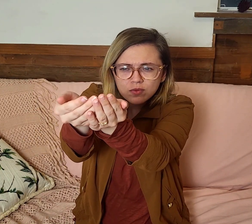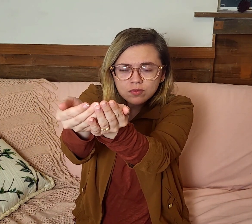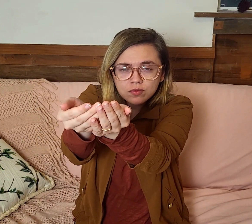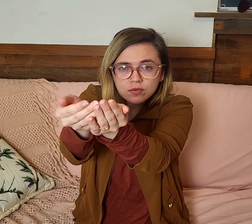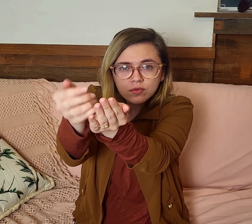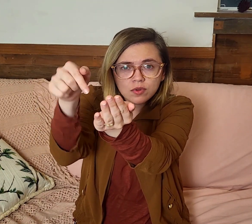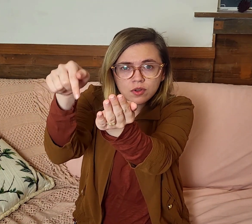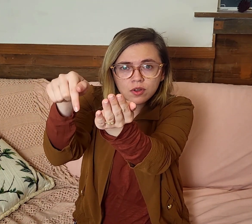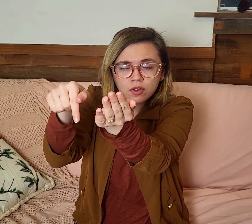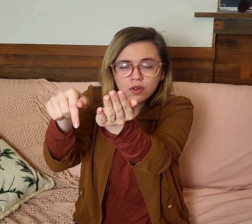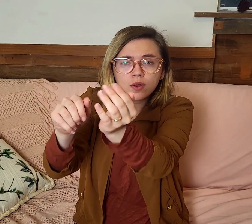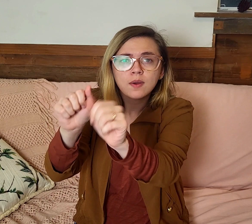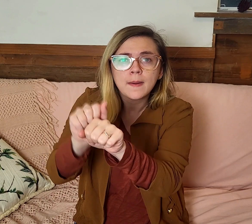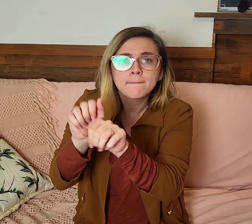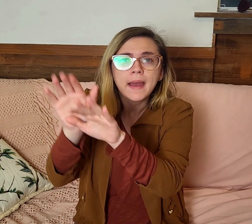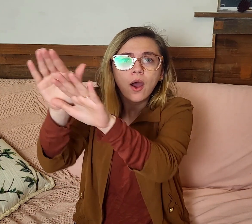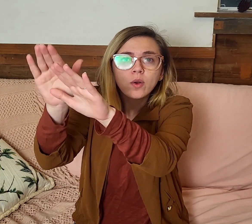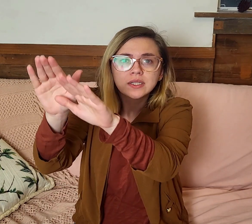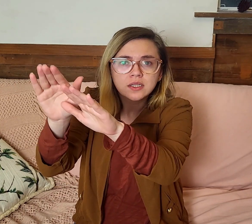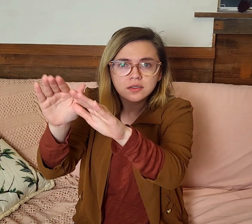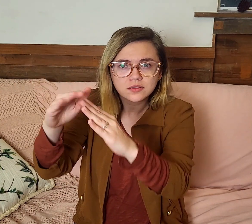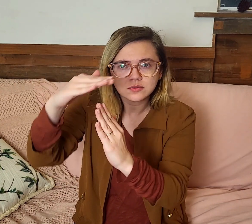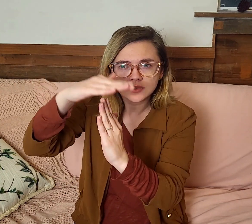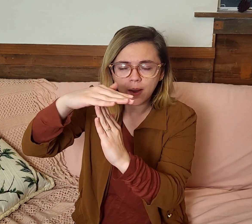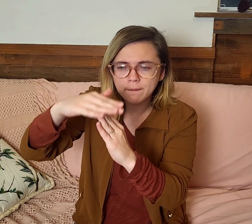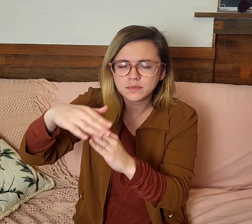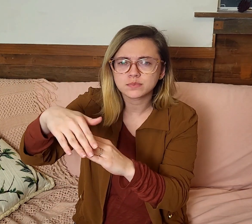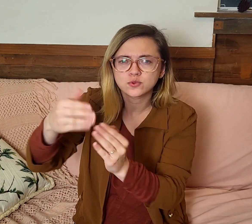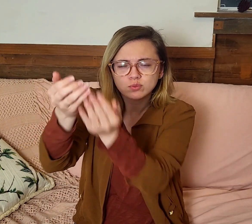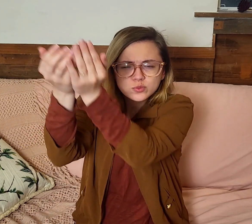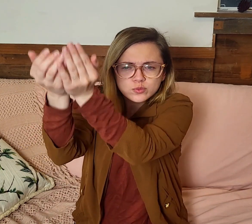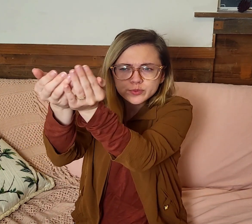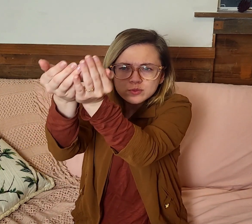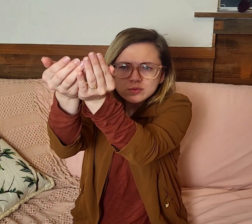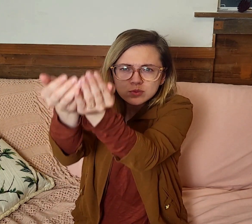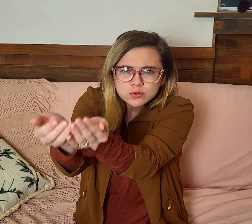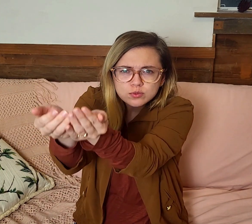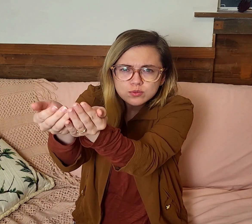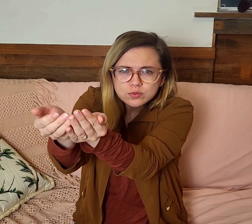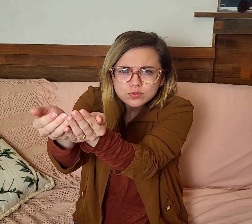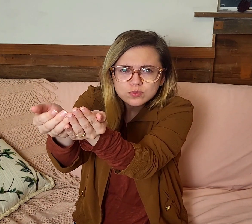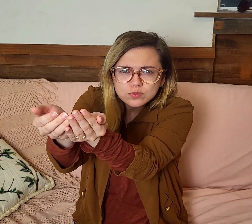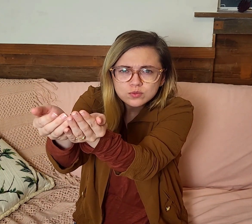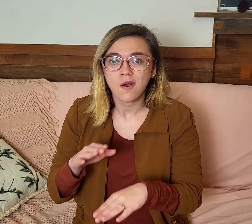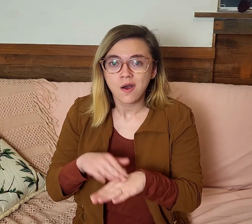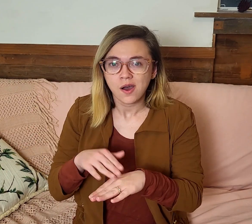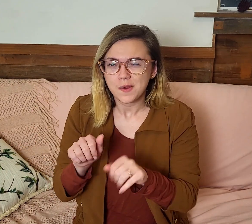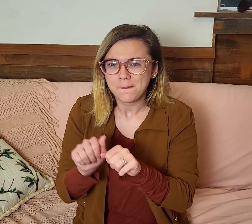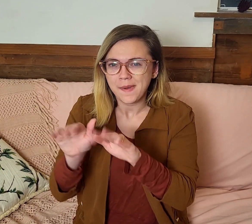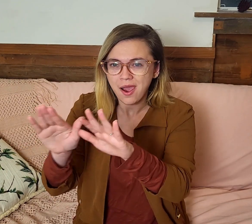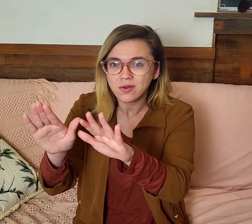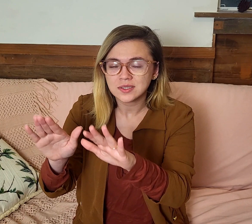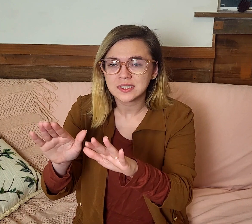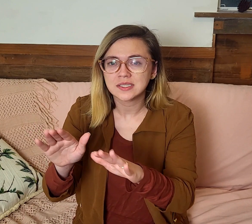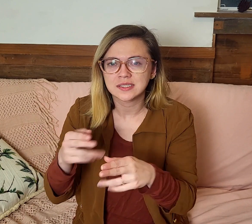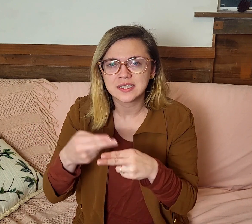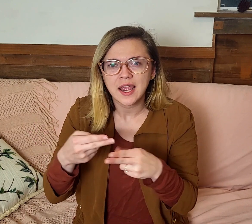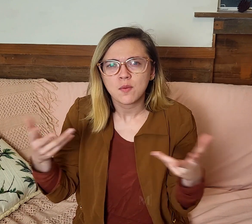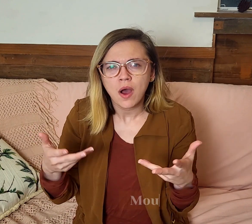and eventually the ship became rested on a mountaintop. It became rested on the mountain